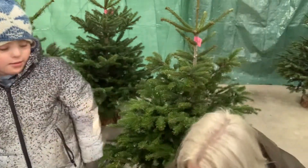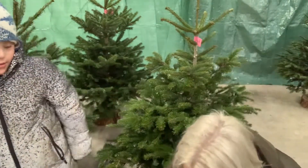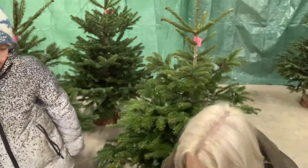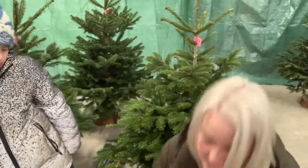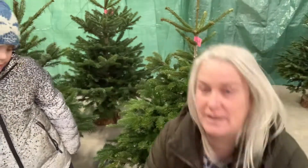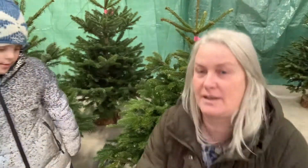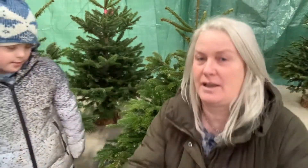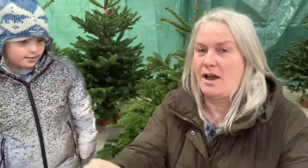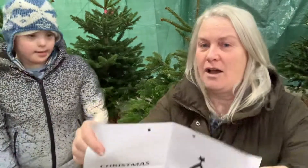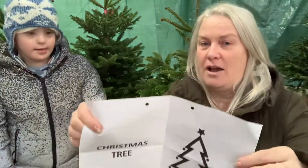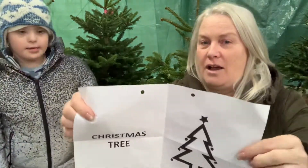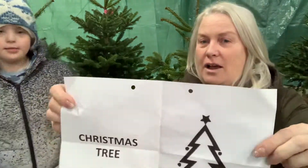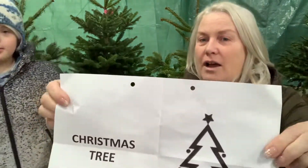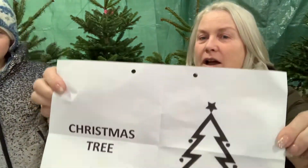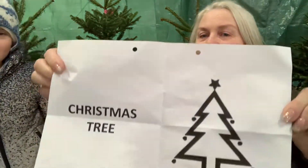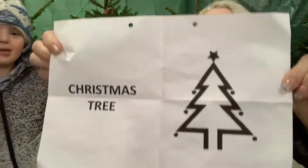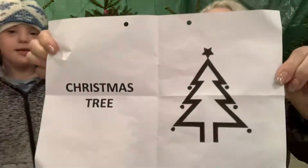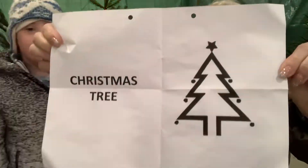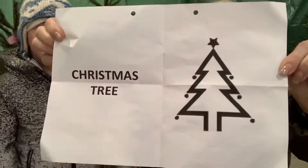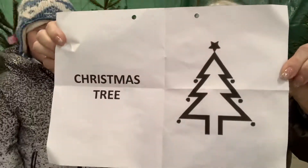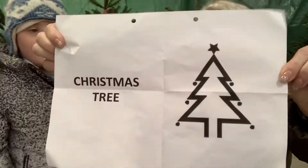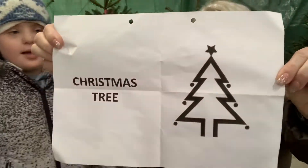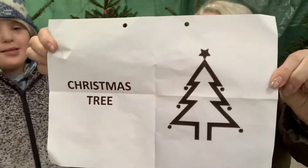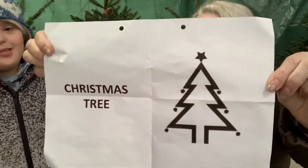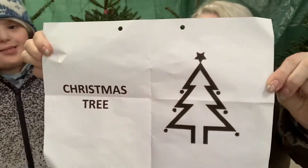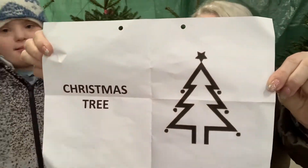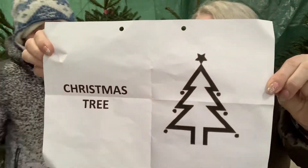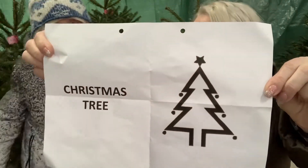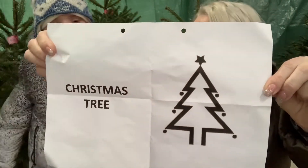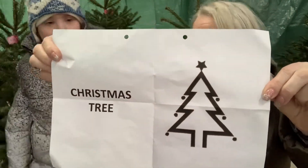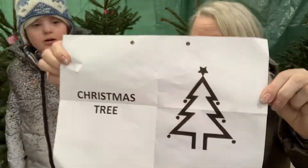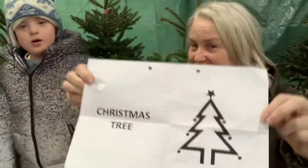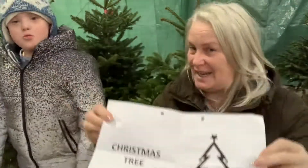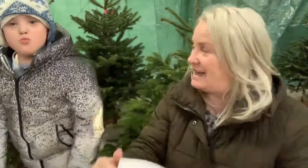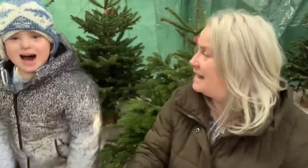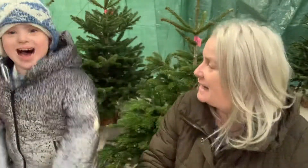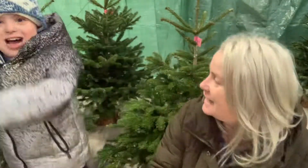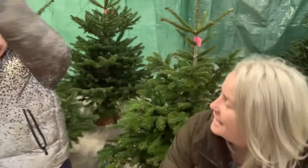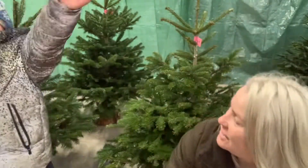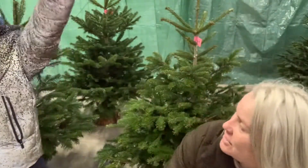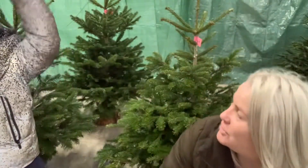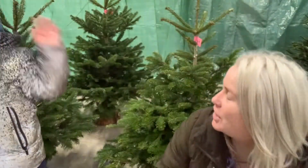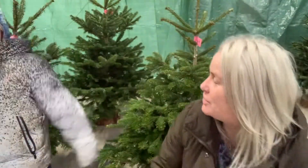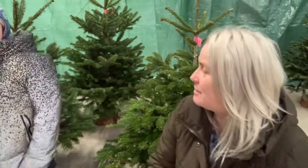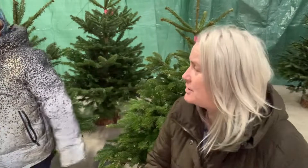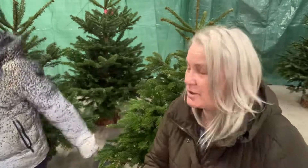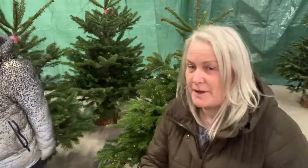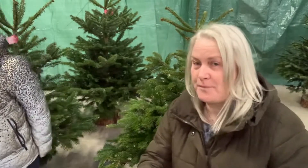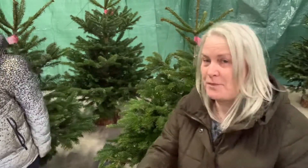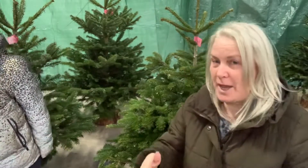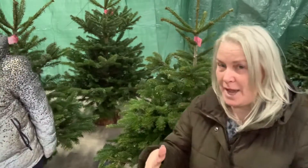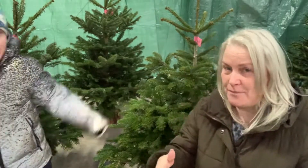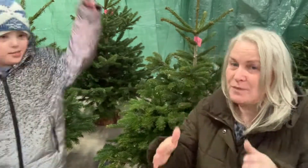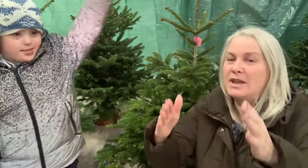Today's science is Christmas tree. Boom! Can you show me how to do it? Yeah? Yes,